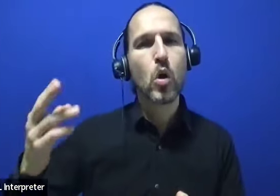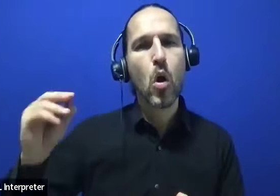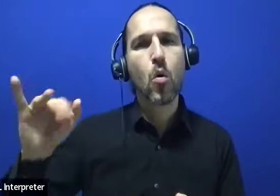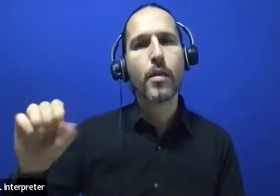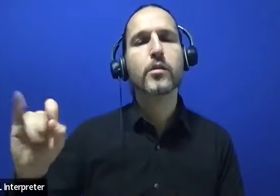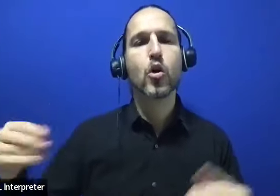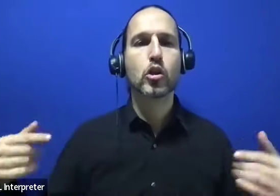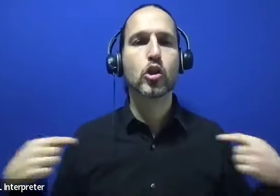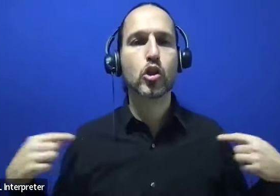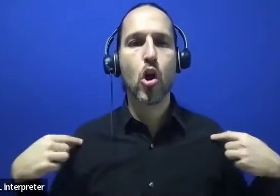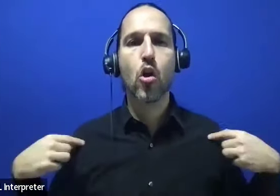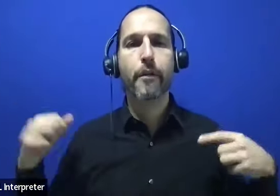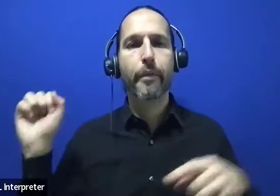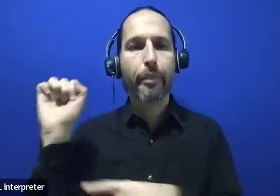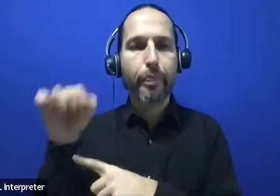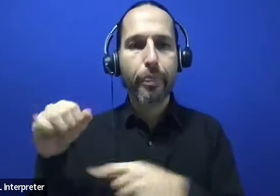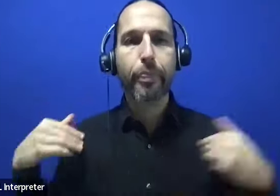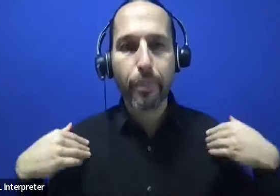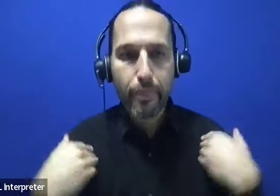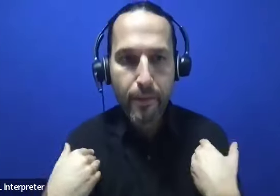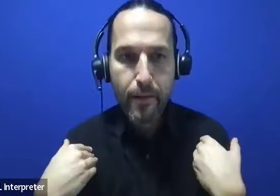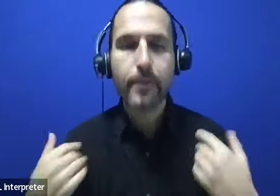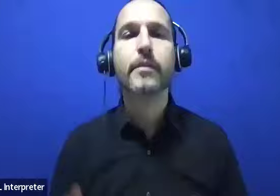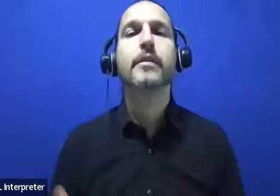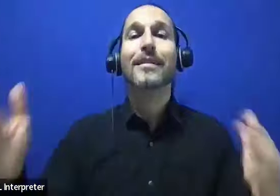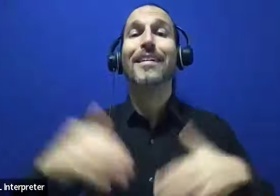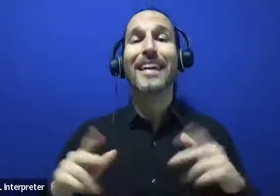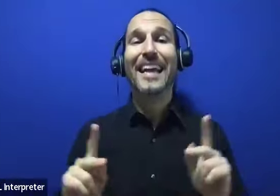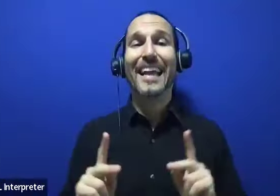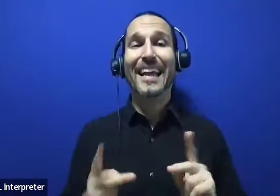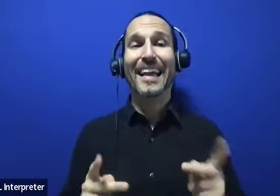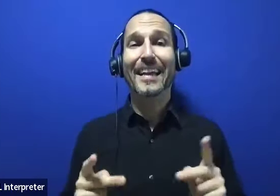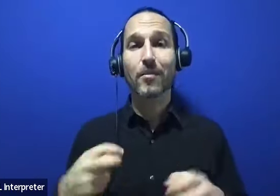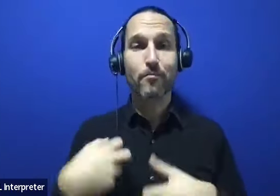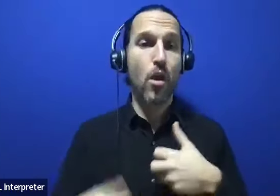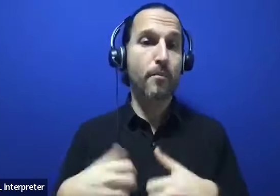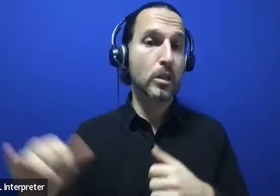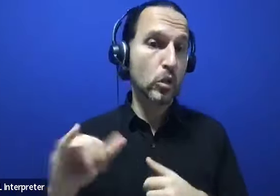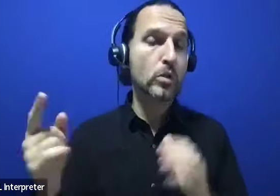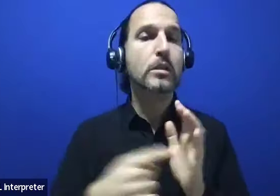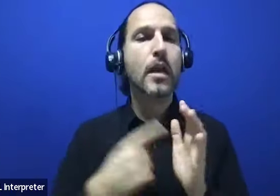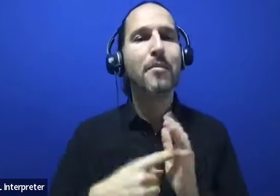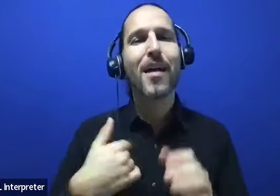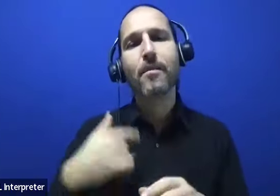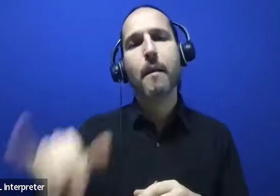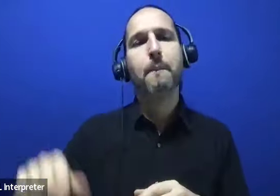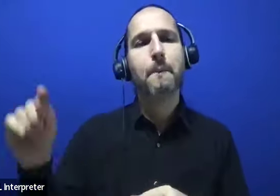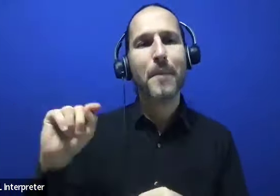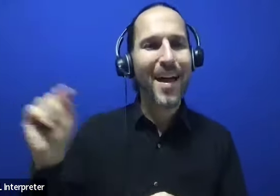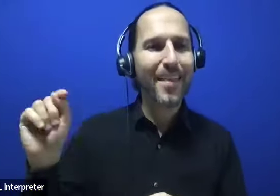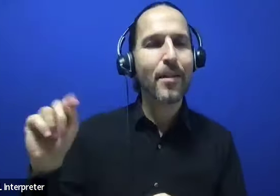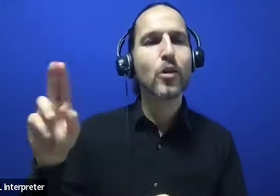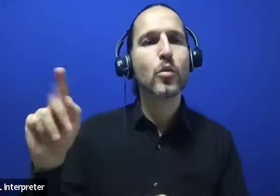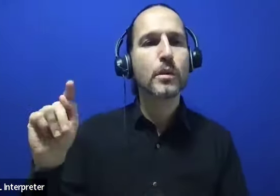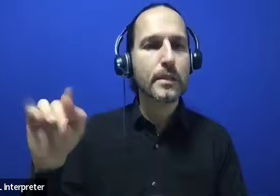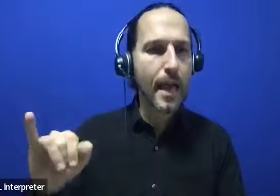shoulders are hunched over. Then kidney reflux, I mentioned that sometimes there's some urinary tract problems, and kidney